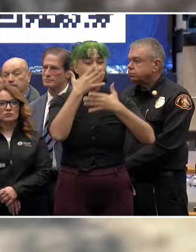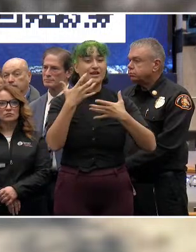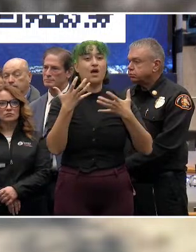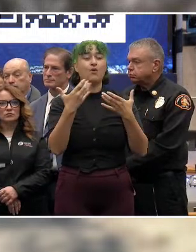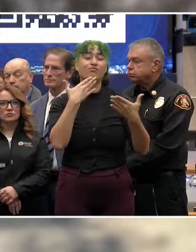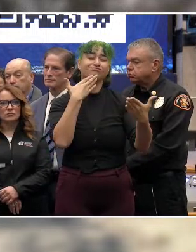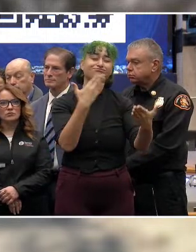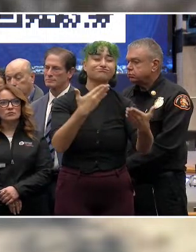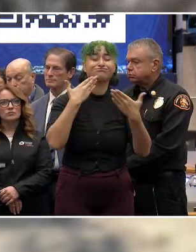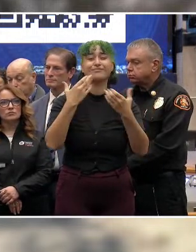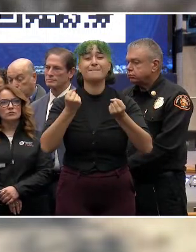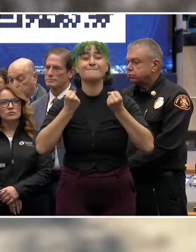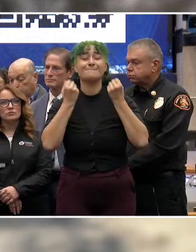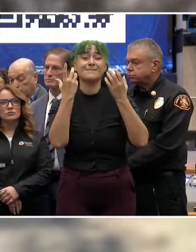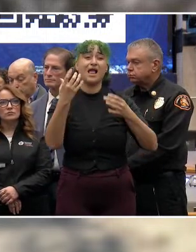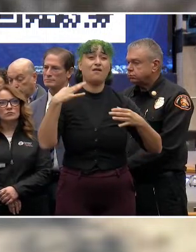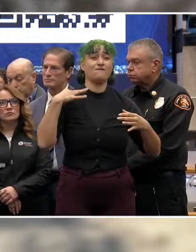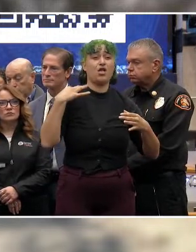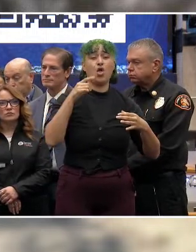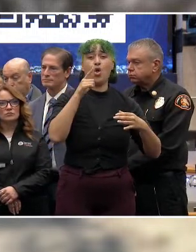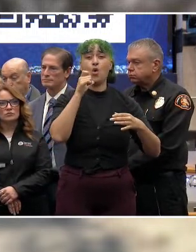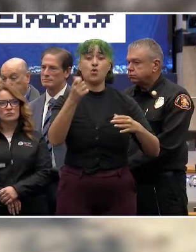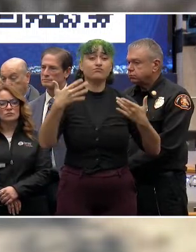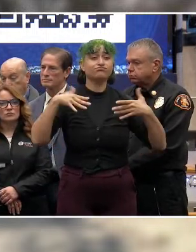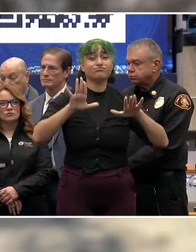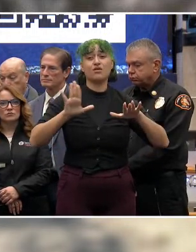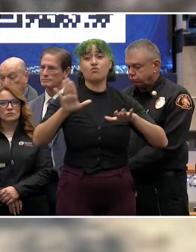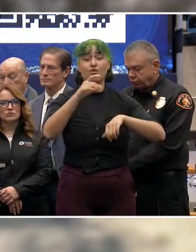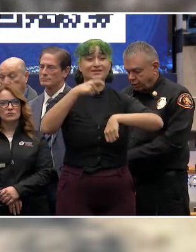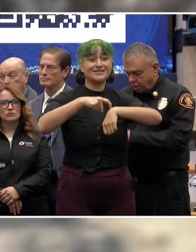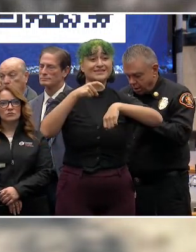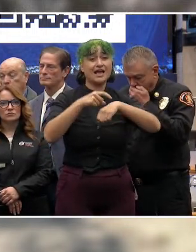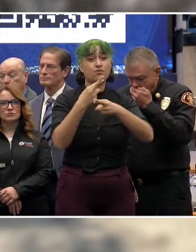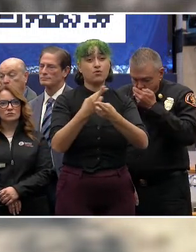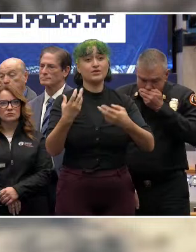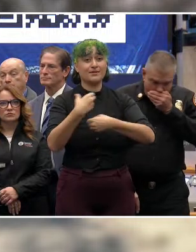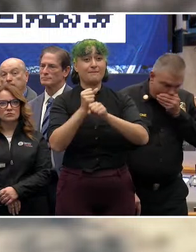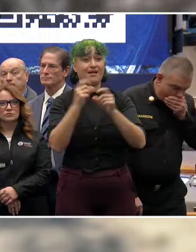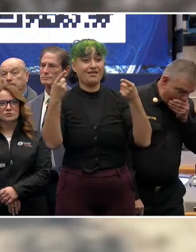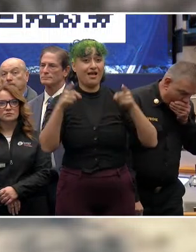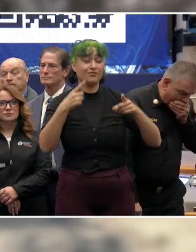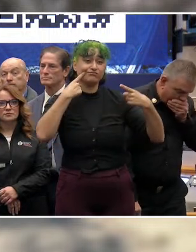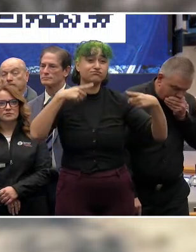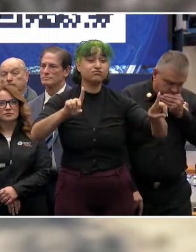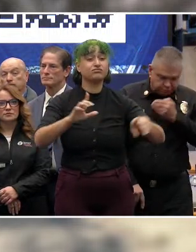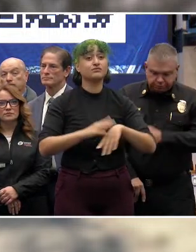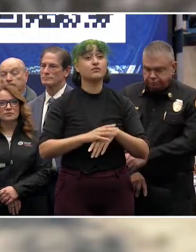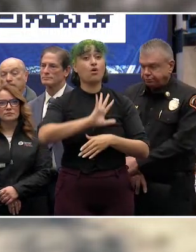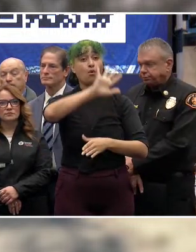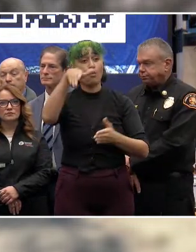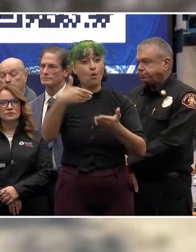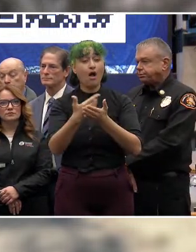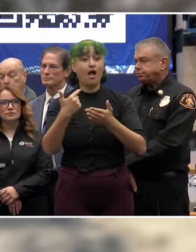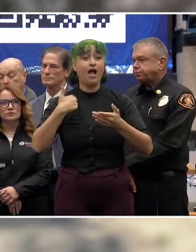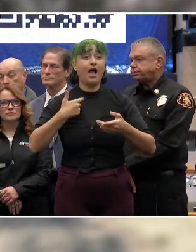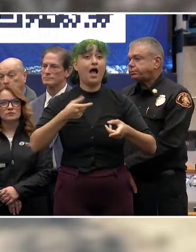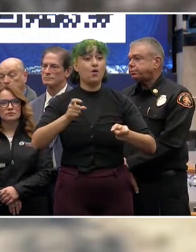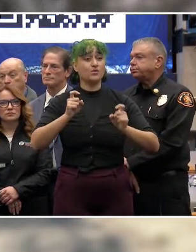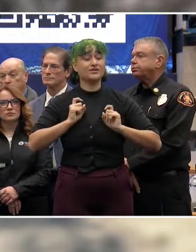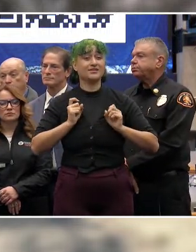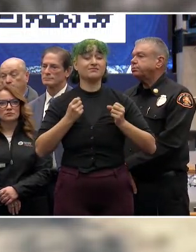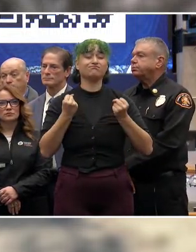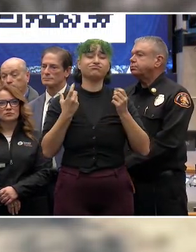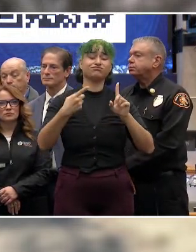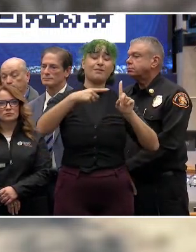countless volunteers who are sacrificing their time and resources to make this happen. Overall, I received